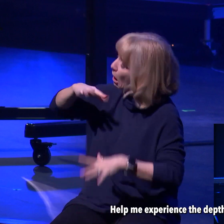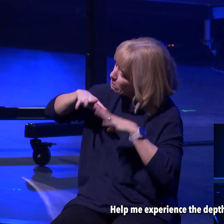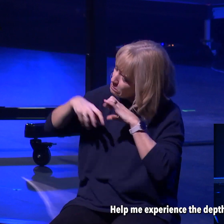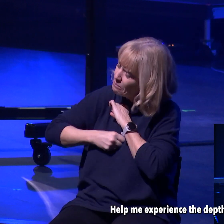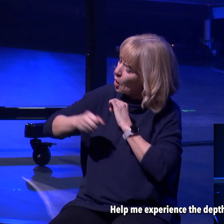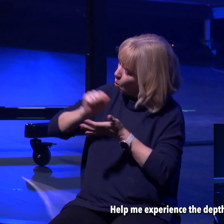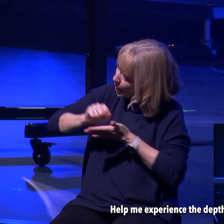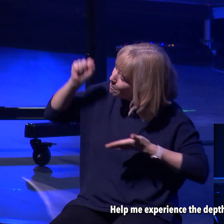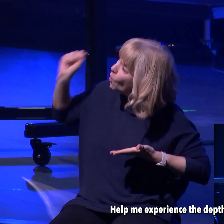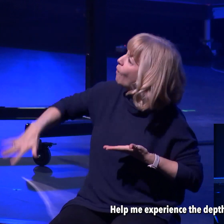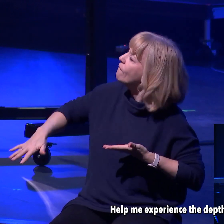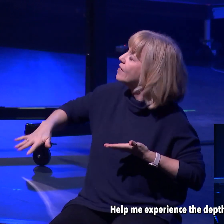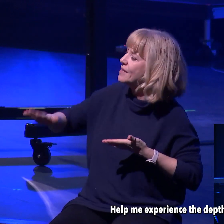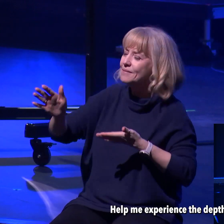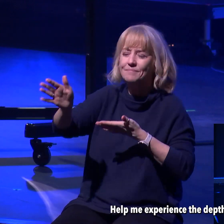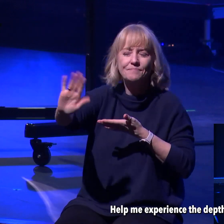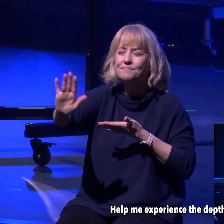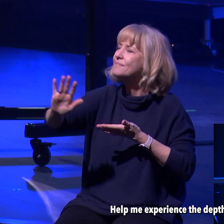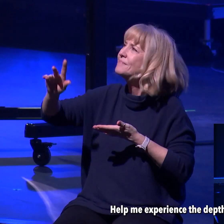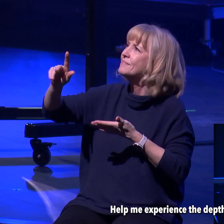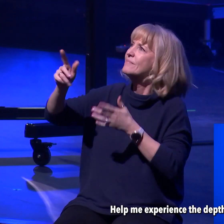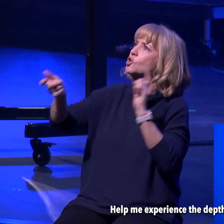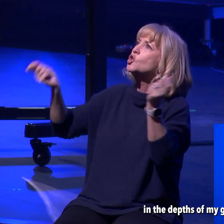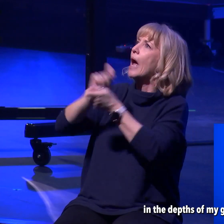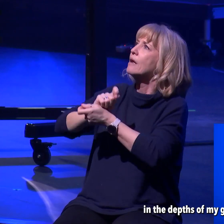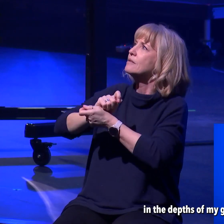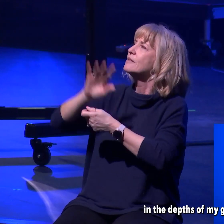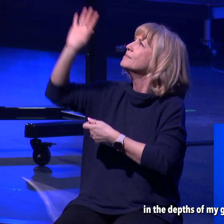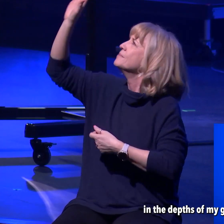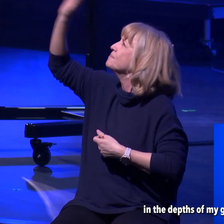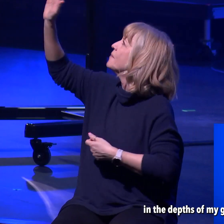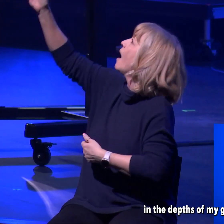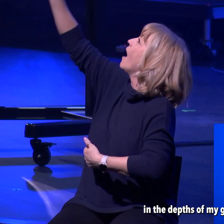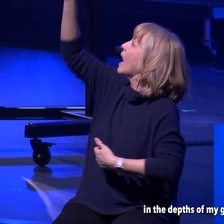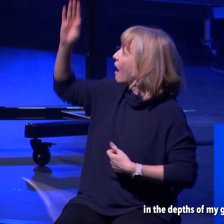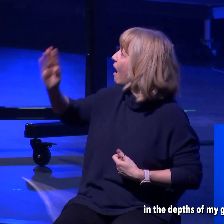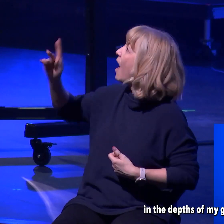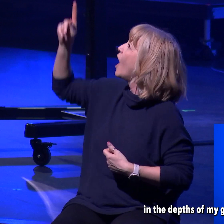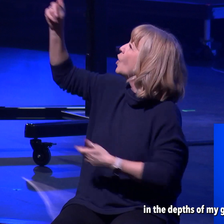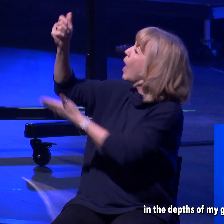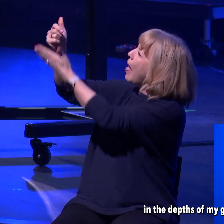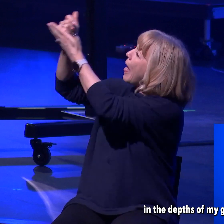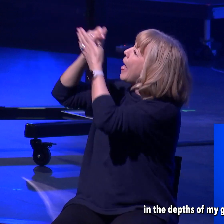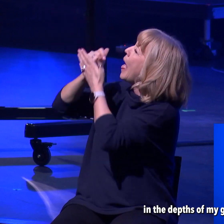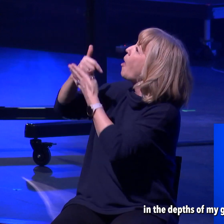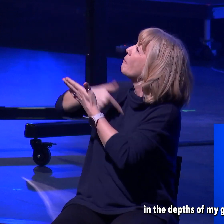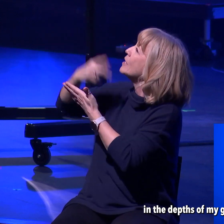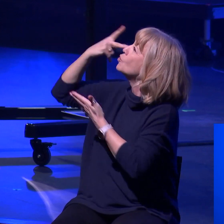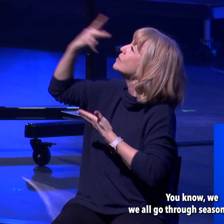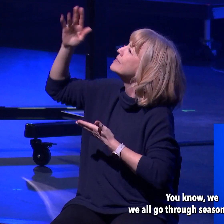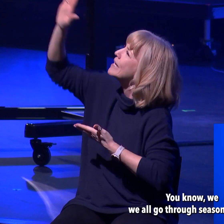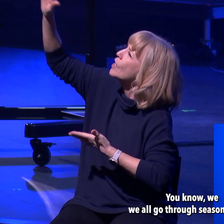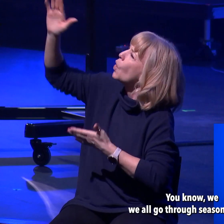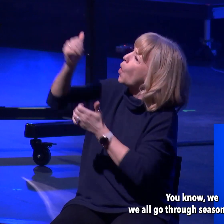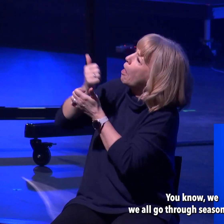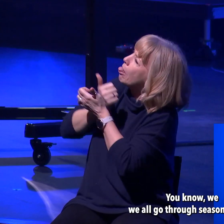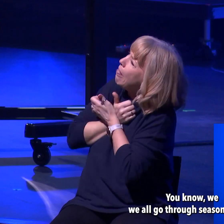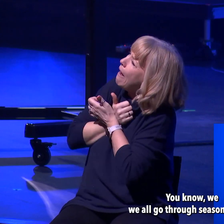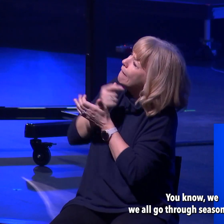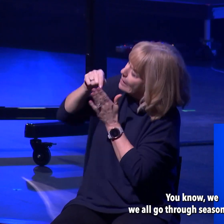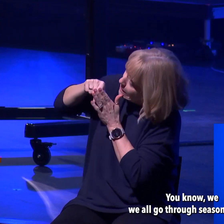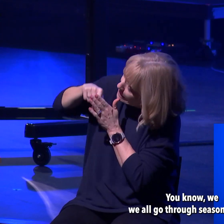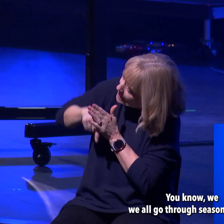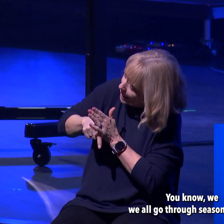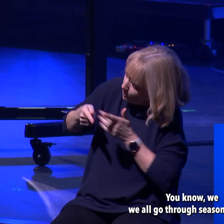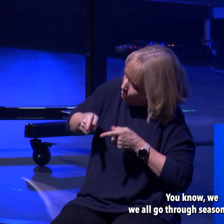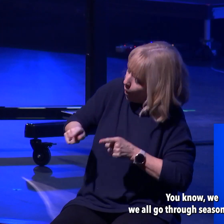God, help me experience the depth of your love in the depth of my grief? You know, we all